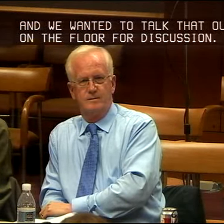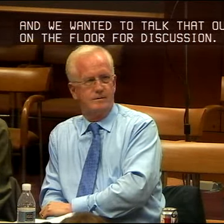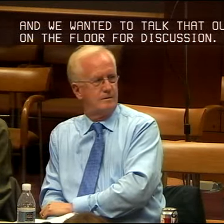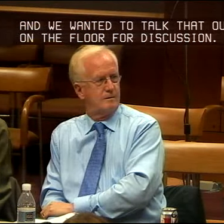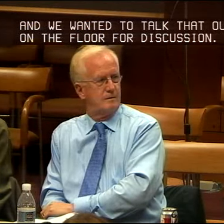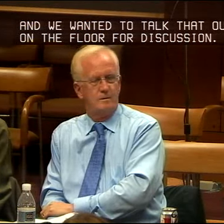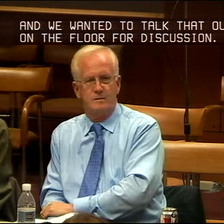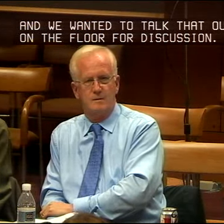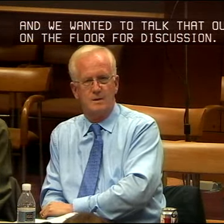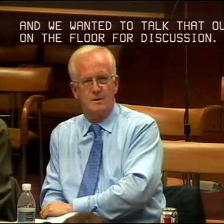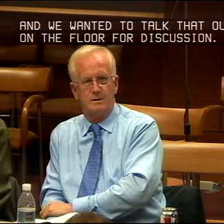Christian?